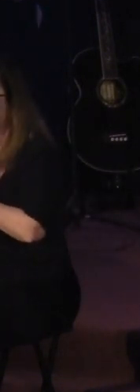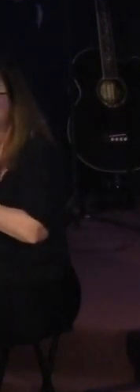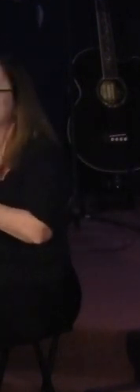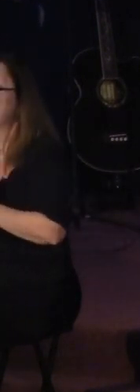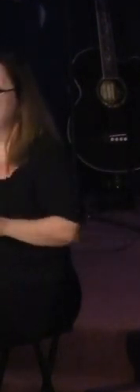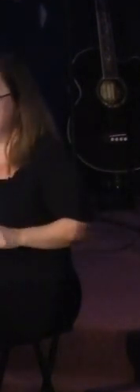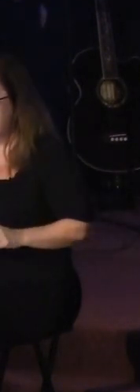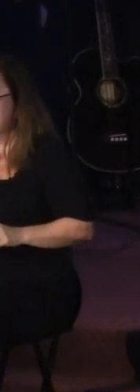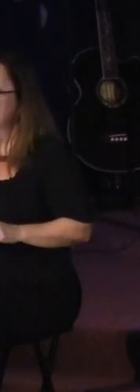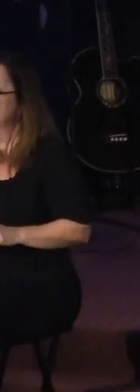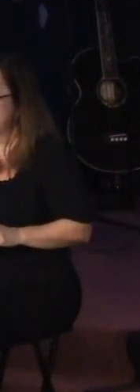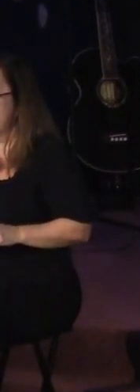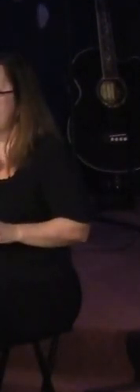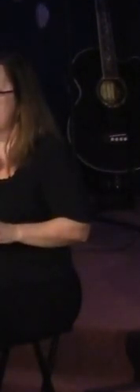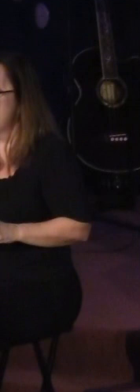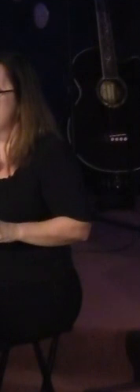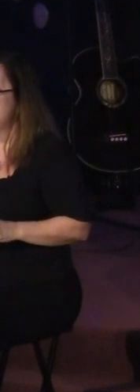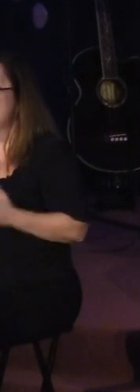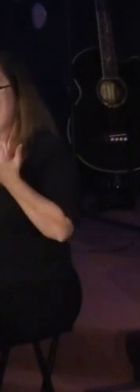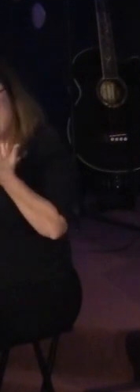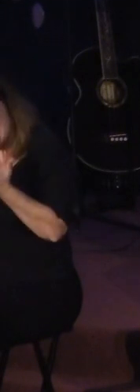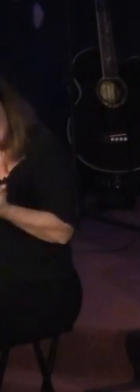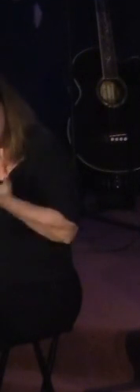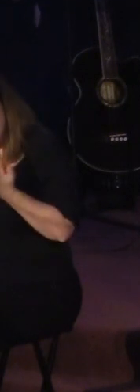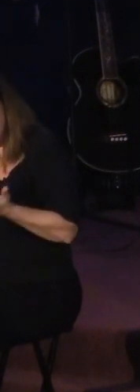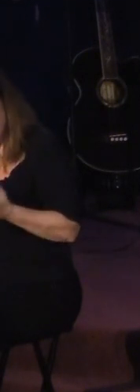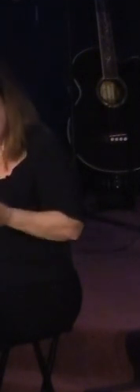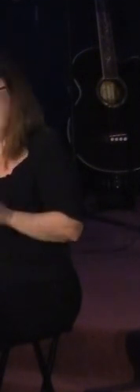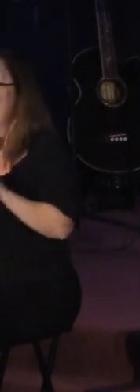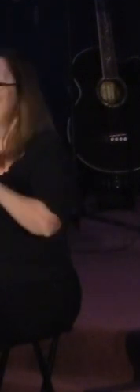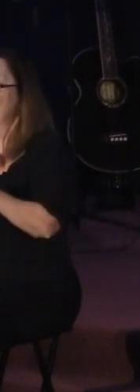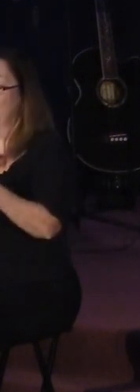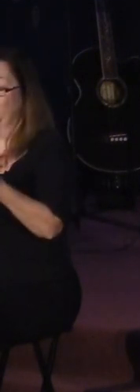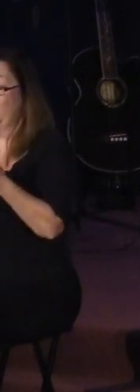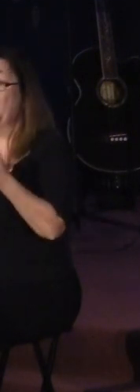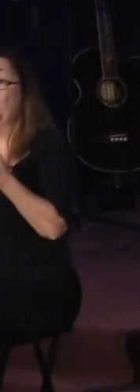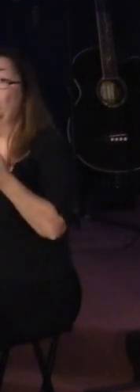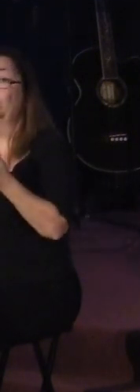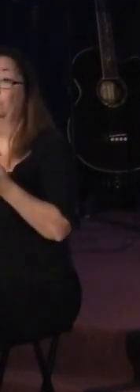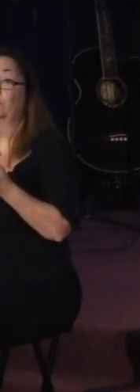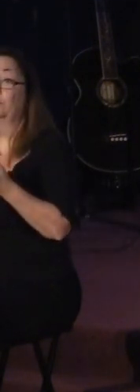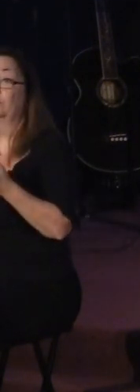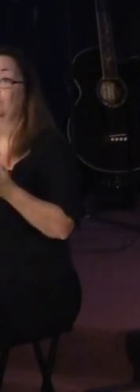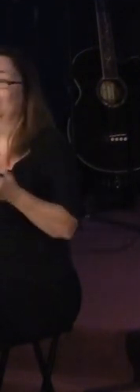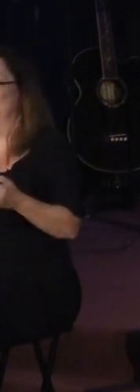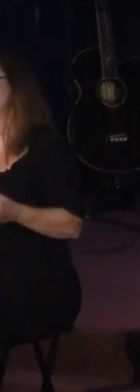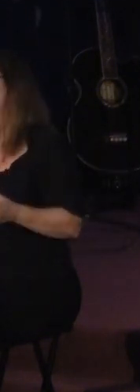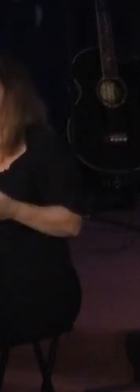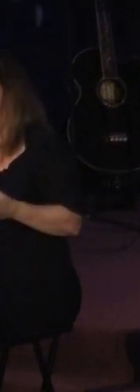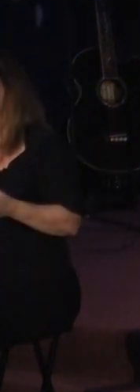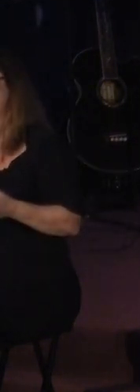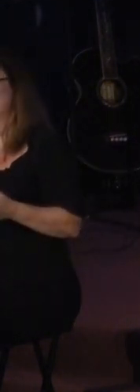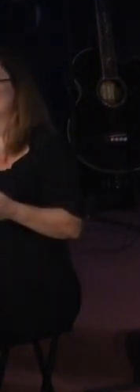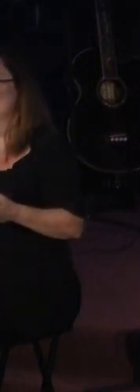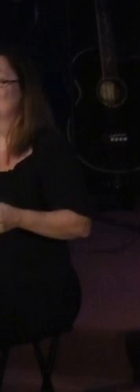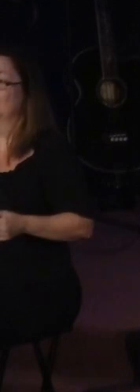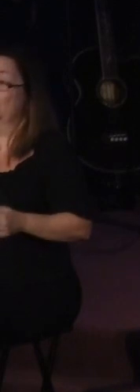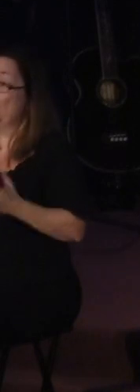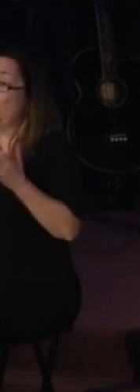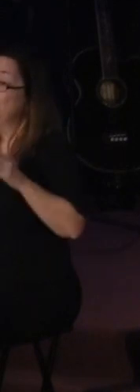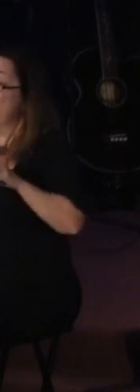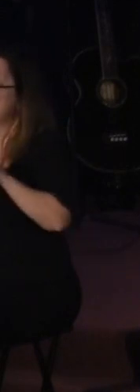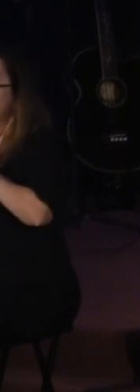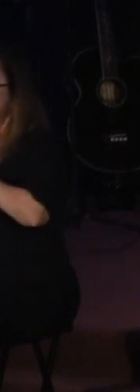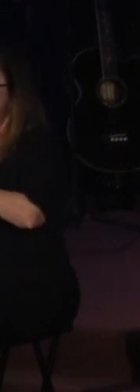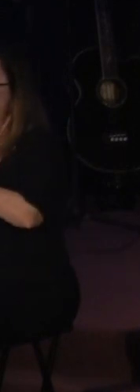says yes, no, and wait a while. God answers our prayer. Number two, God has a sense of humor. I want you going out of here, I want you to